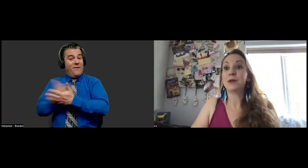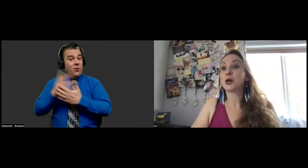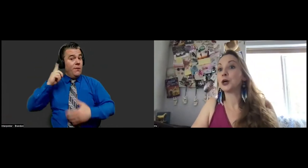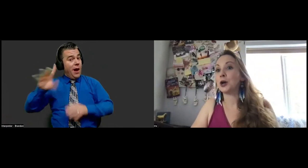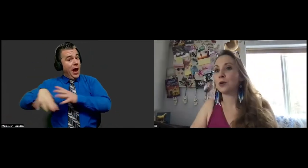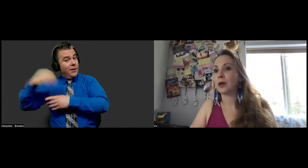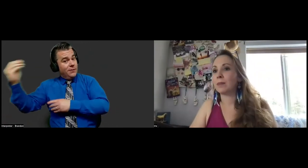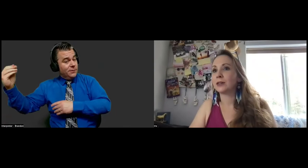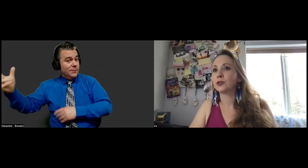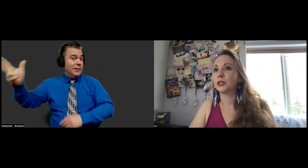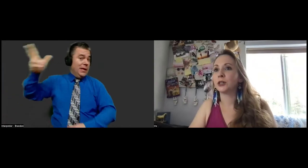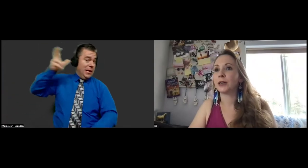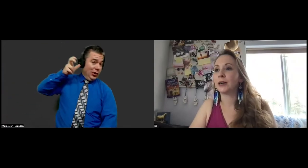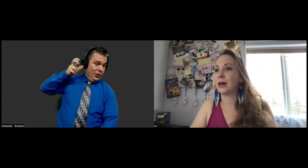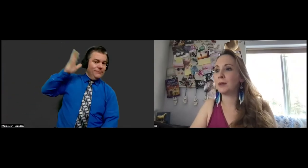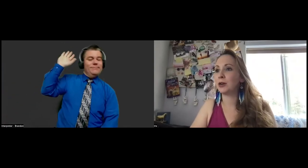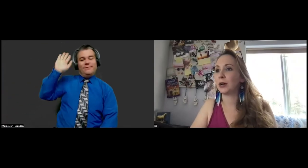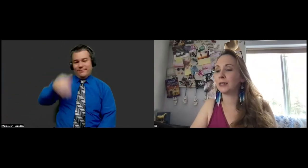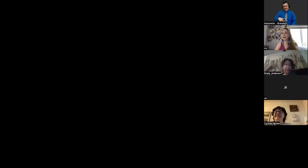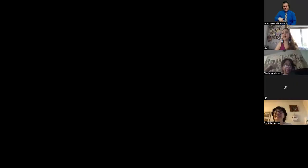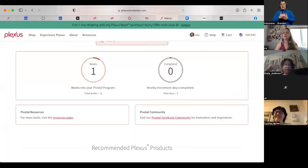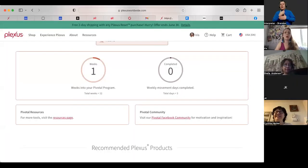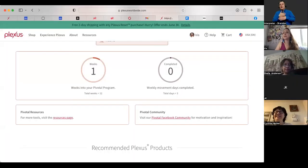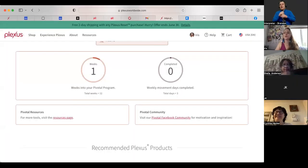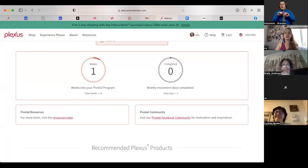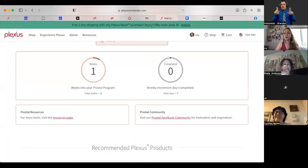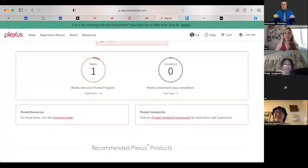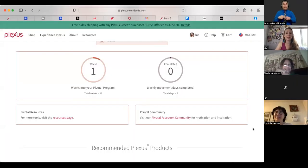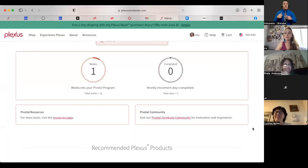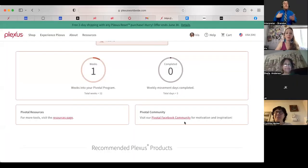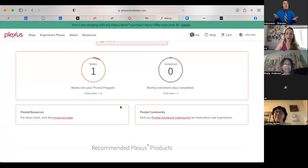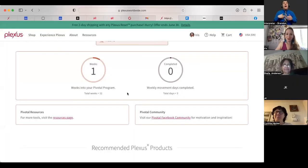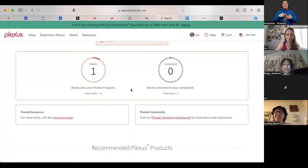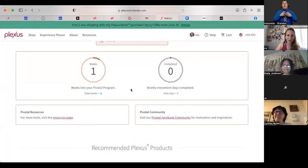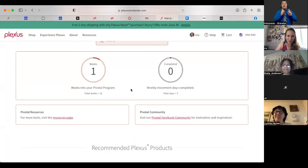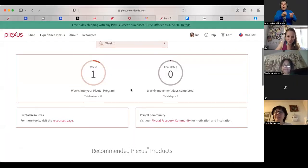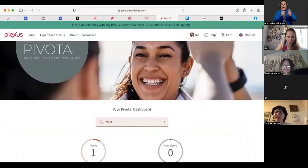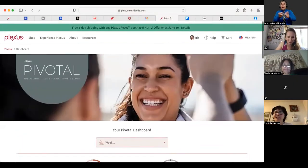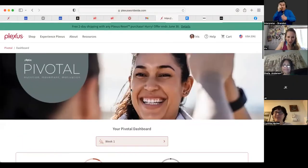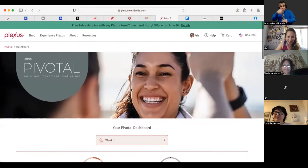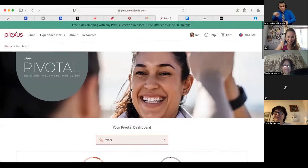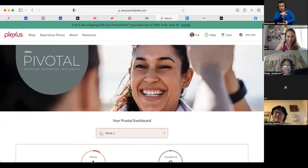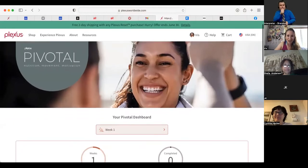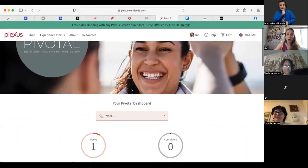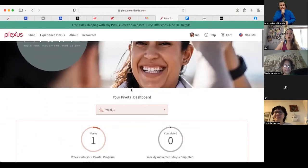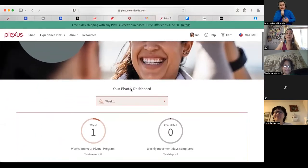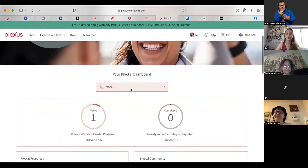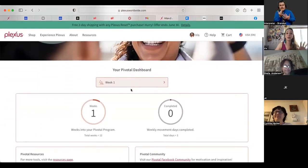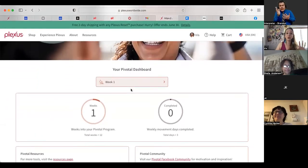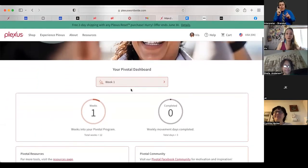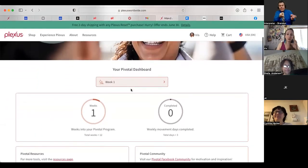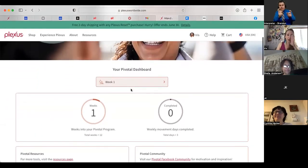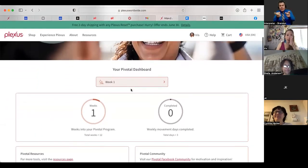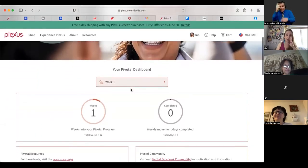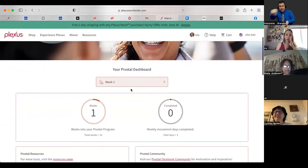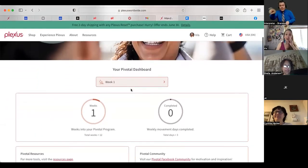can be heard. Okay, back to screen sharing. I'm here, guys, and I have prizes for you. Stay with me, I have prizes for you. Okay, so here's